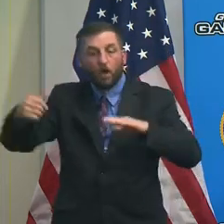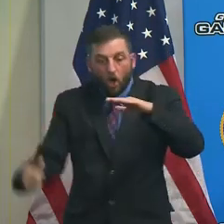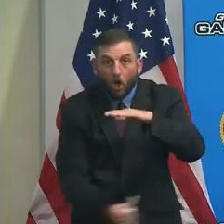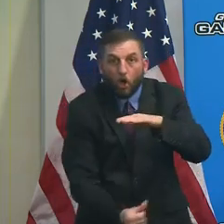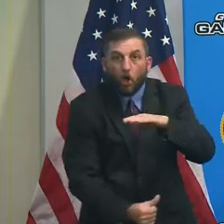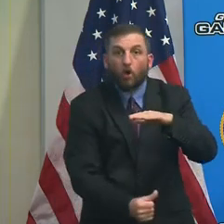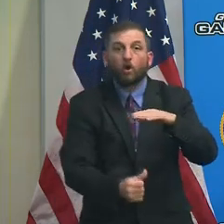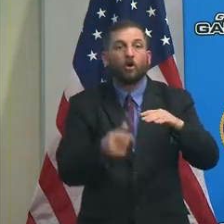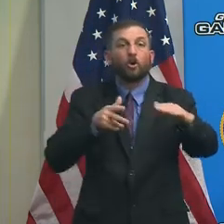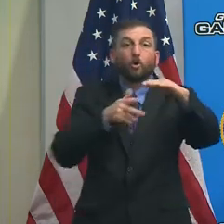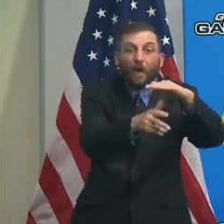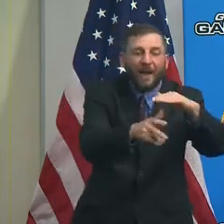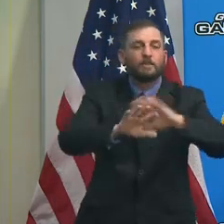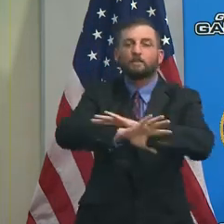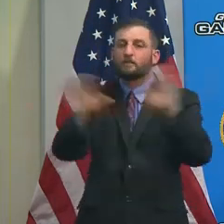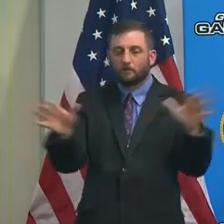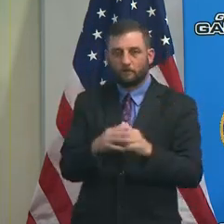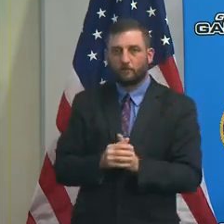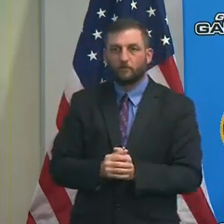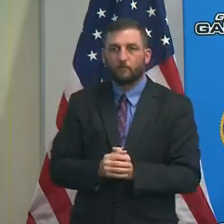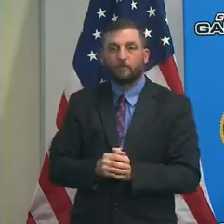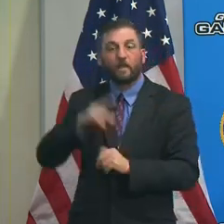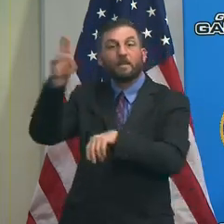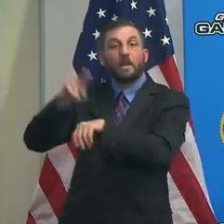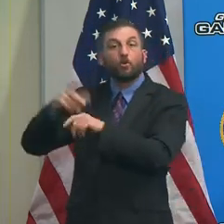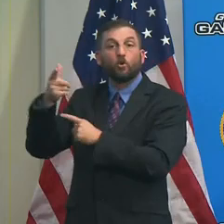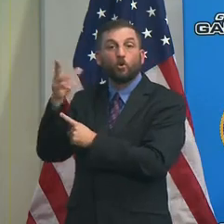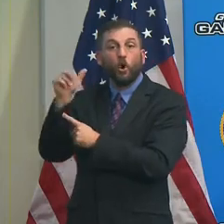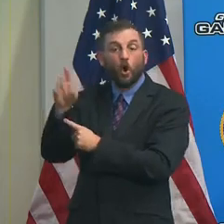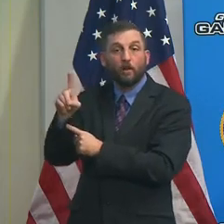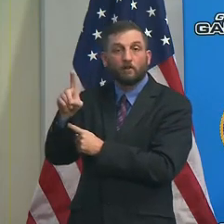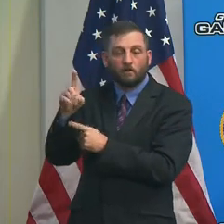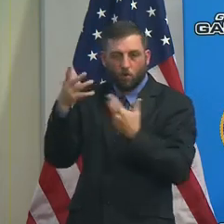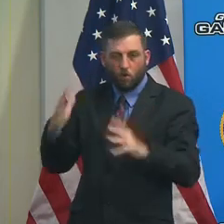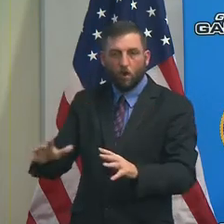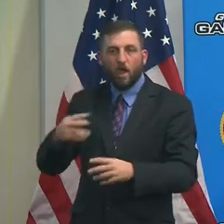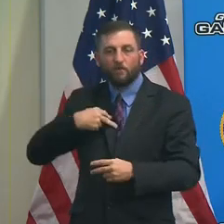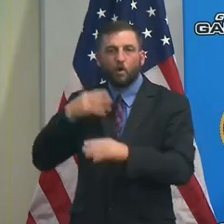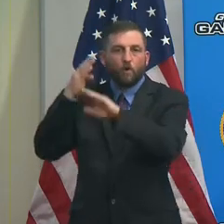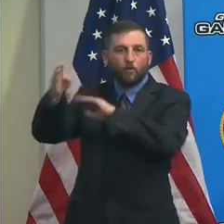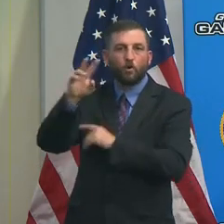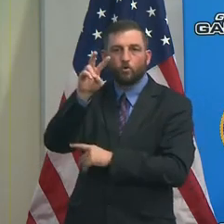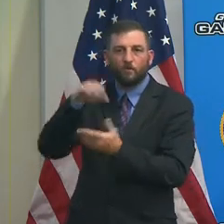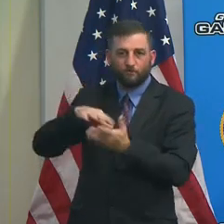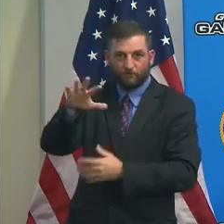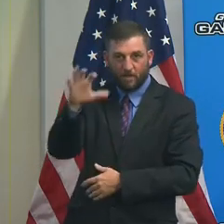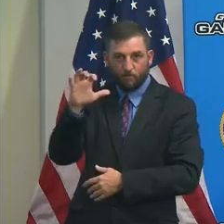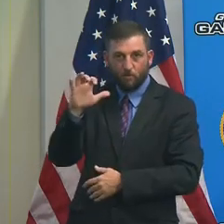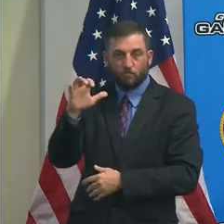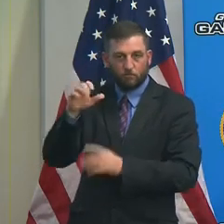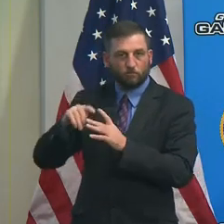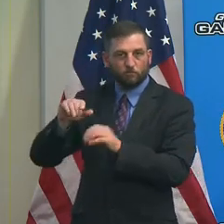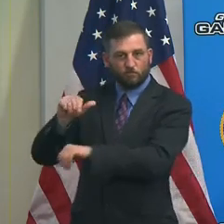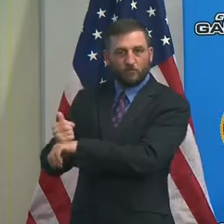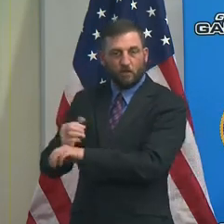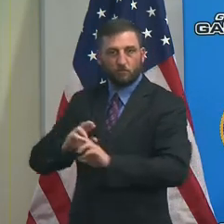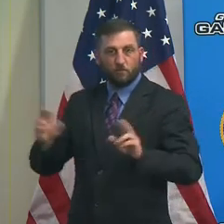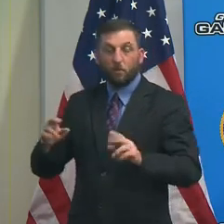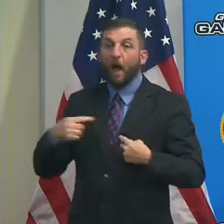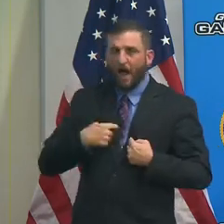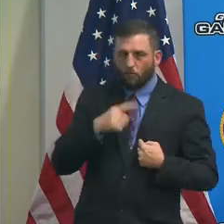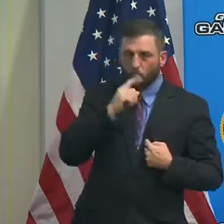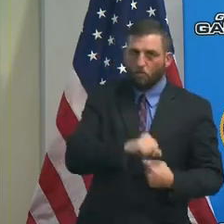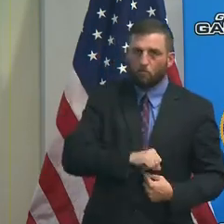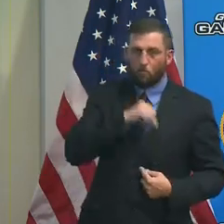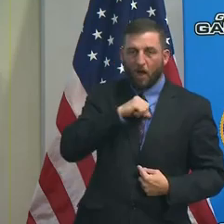The National Guard has more than 2,500 guardsmen activated in support of emergency operations. You know, I'm proud of all of